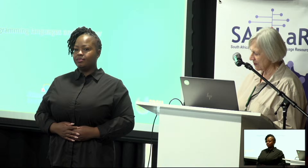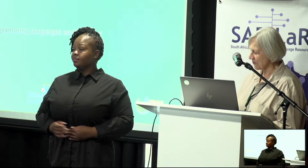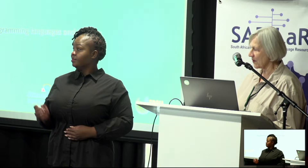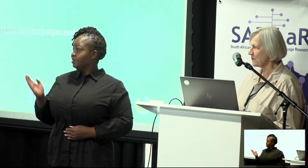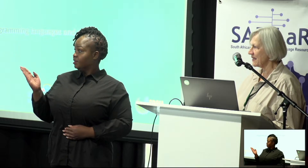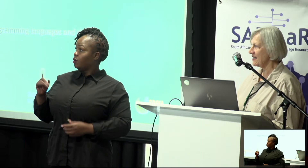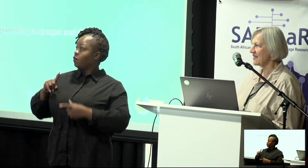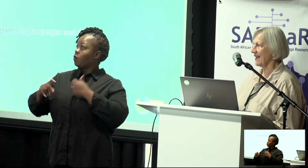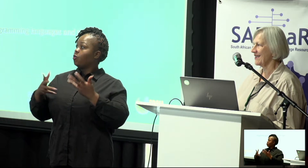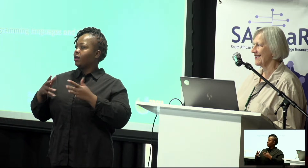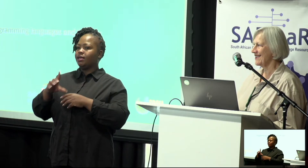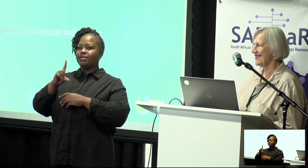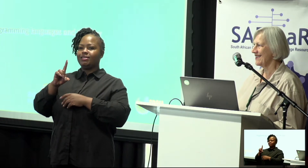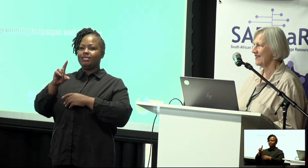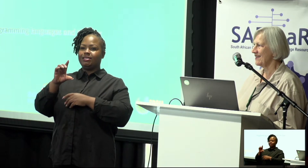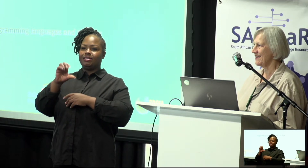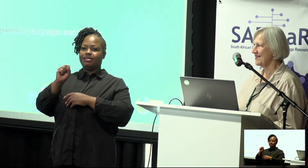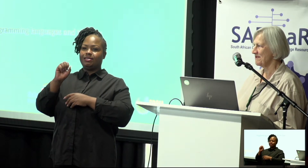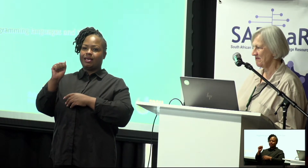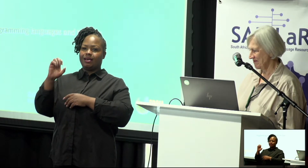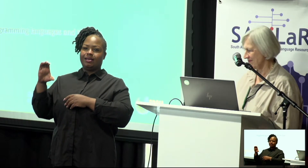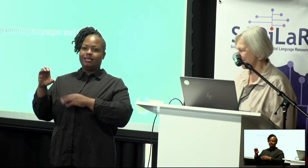And he is from DSAC.